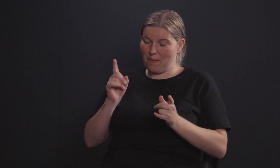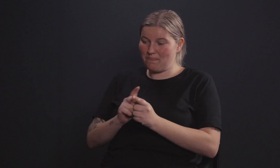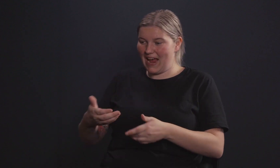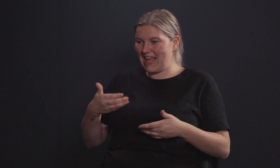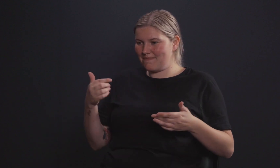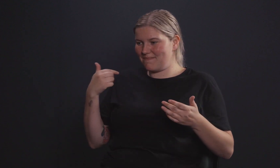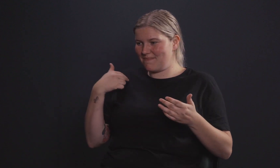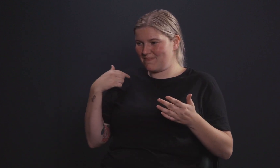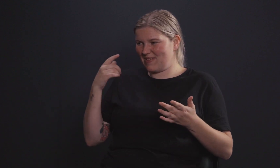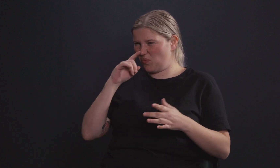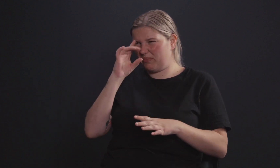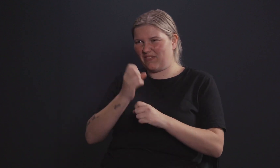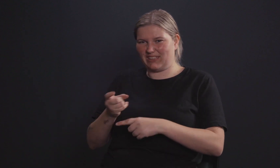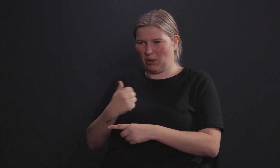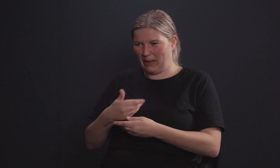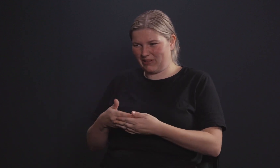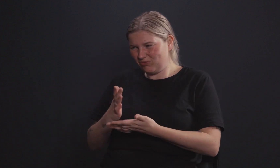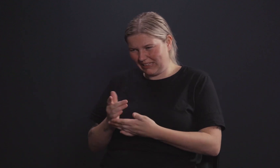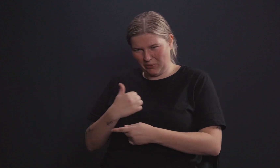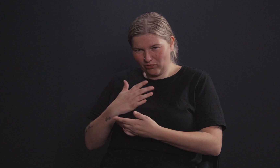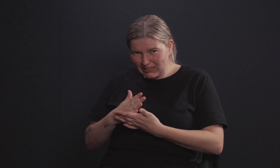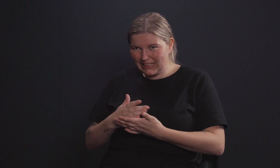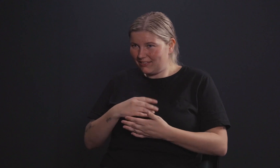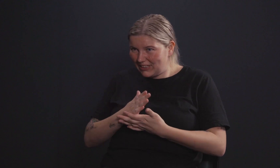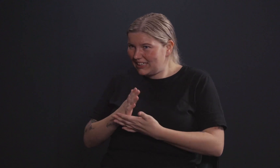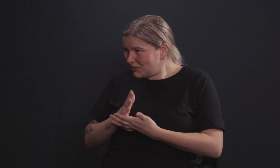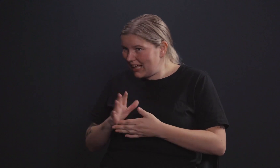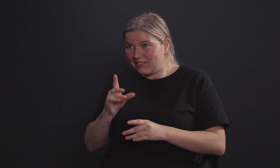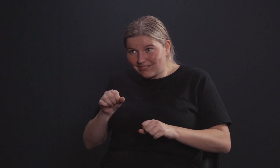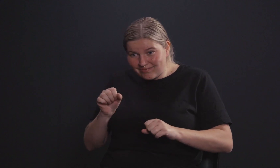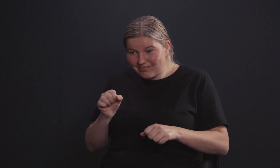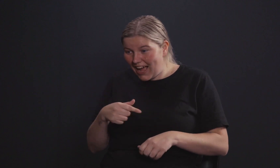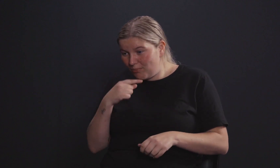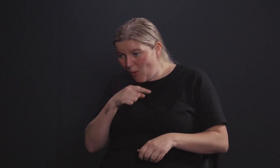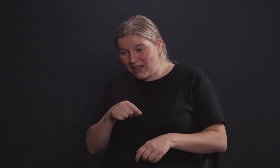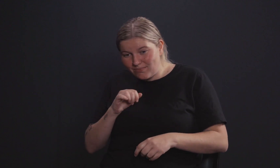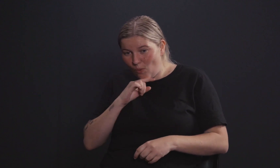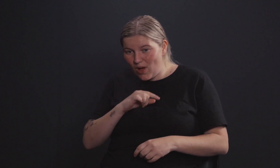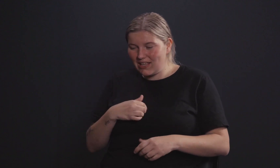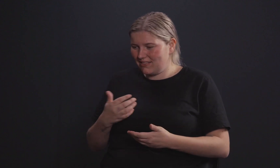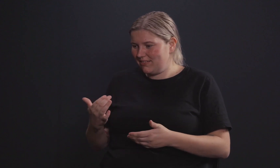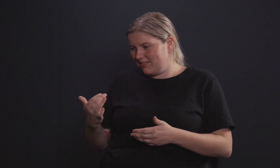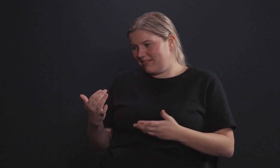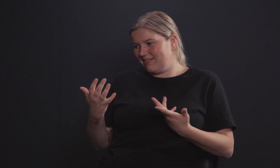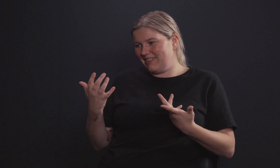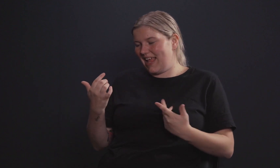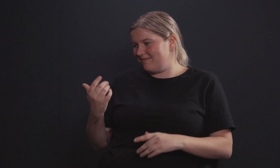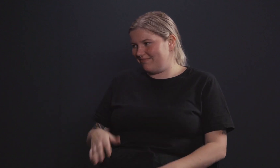him, I couldn't believe that he was mine. I kept asking, "Is he really my baby?" and kept being told that he was. So